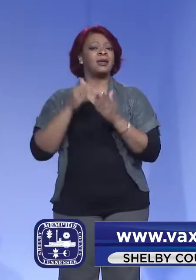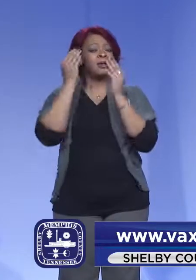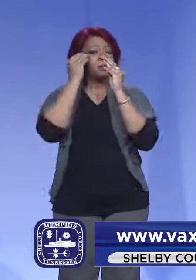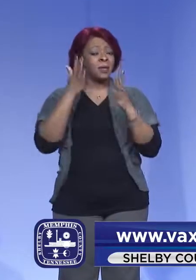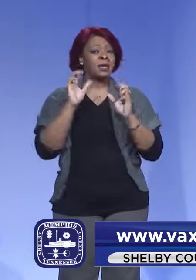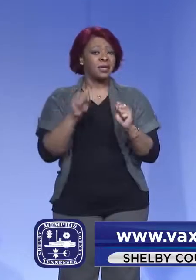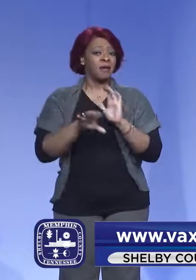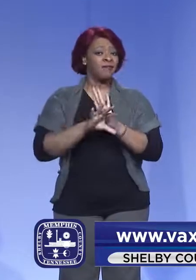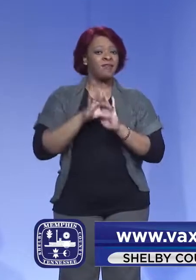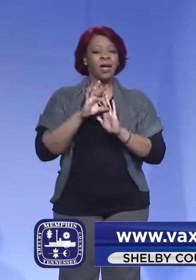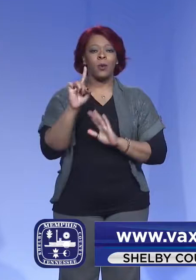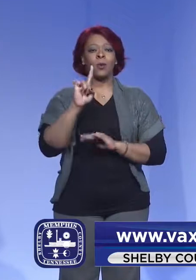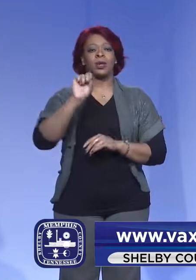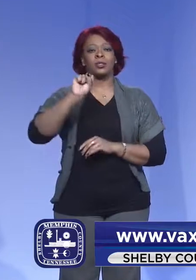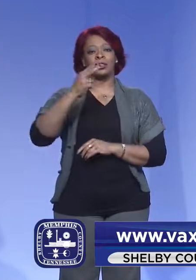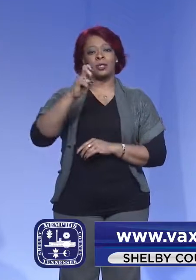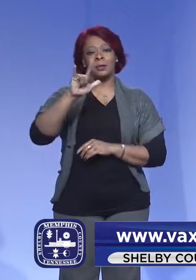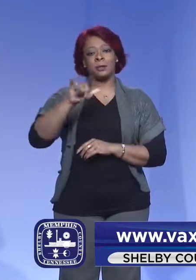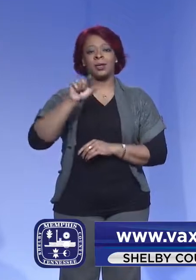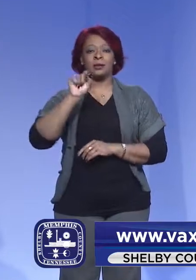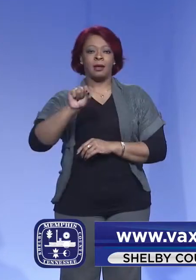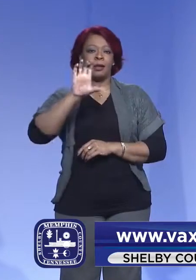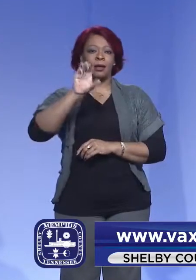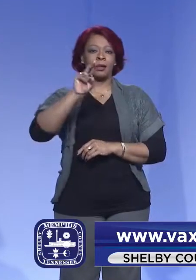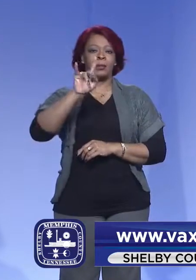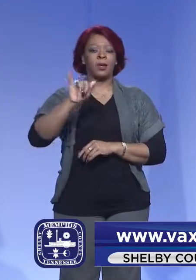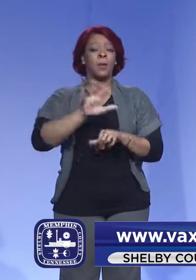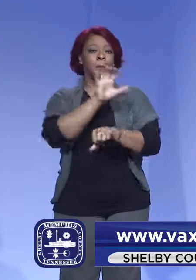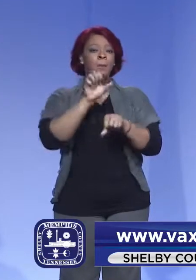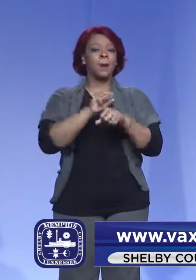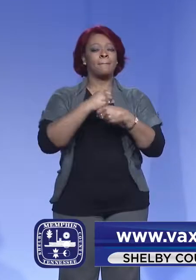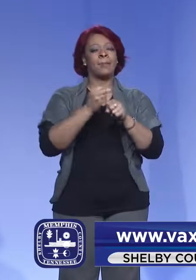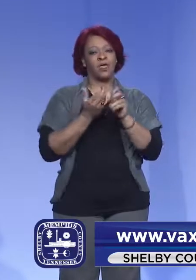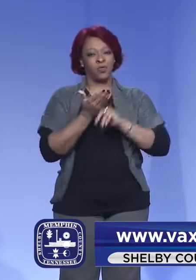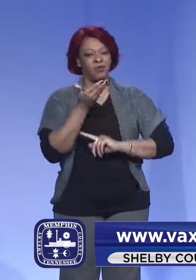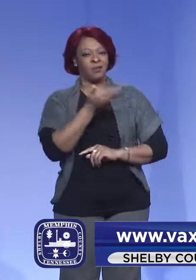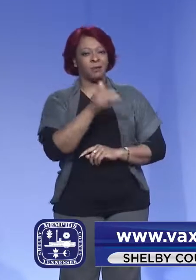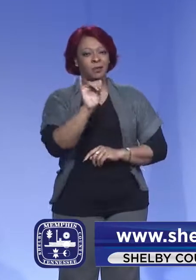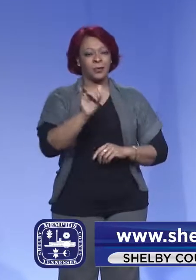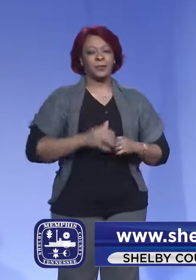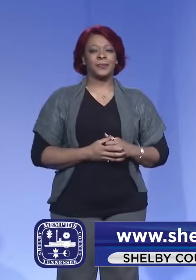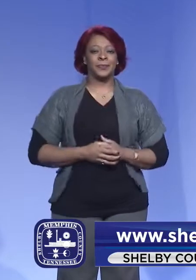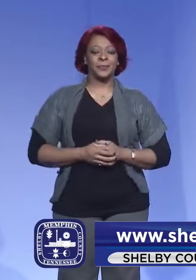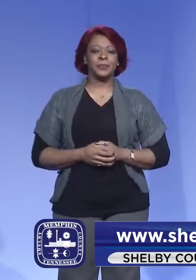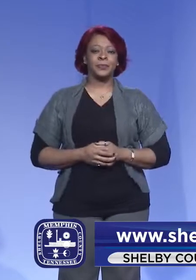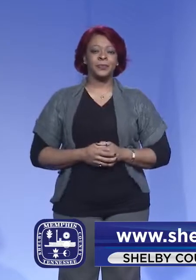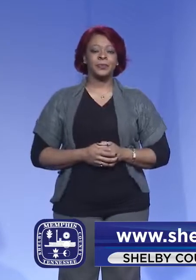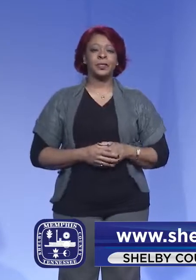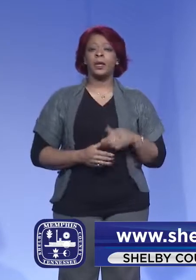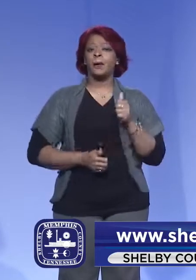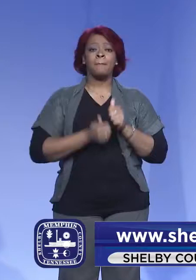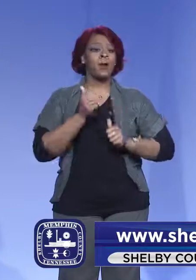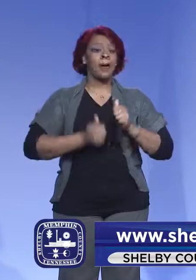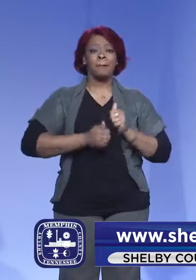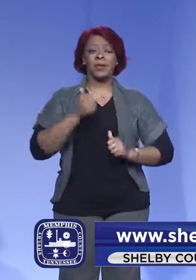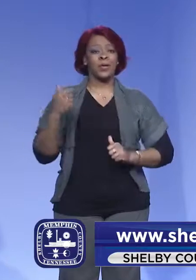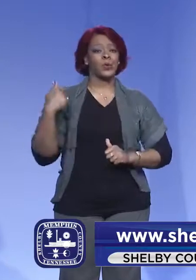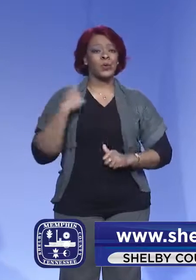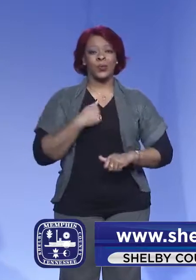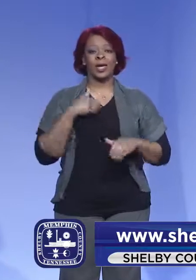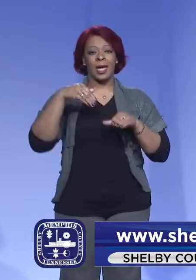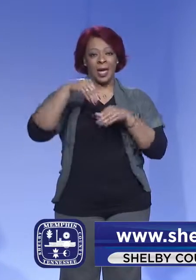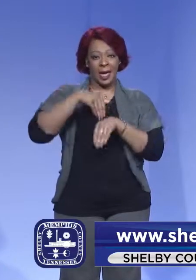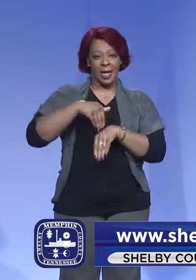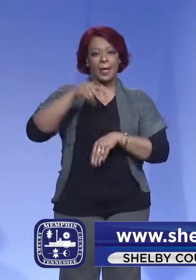be accessed at shelby.community, and appointments can be made there as well. Primarily, we have been at the